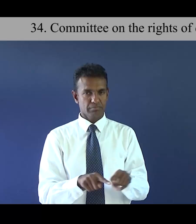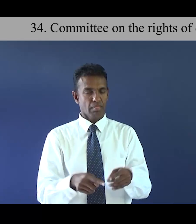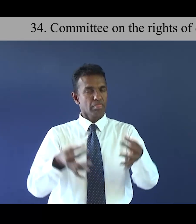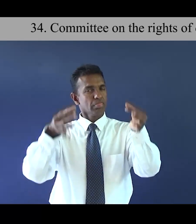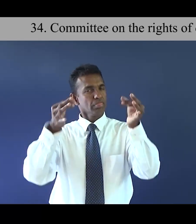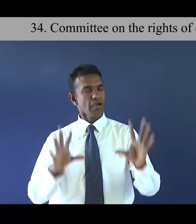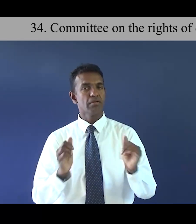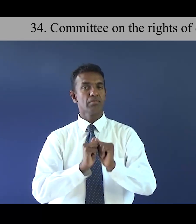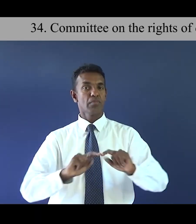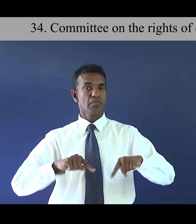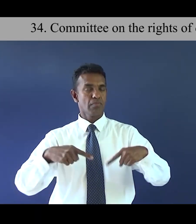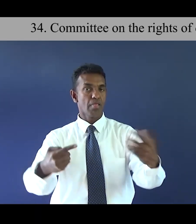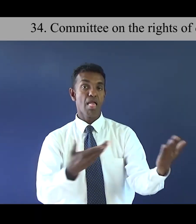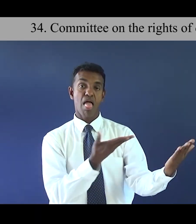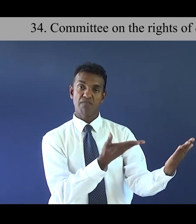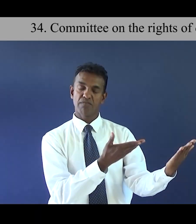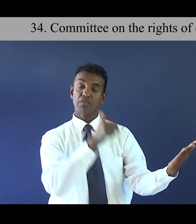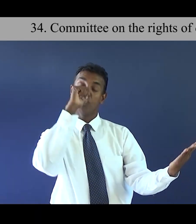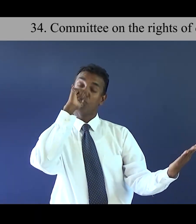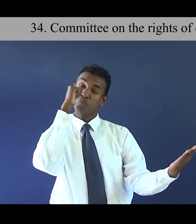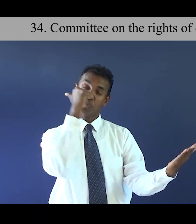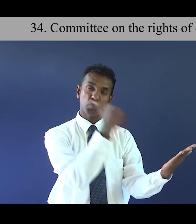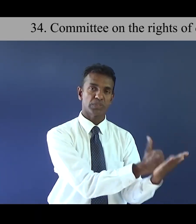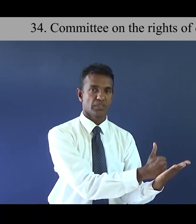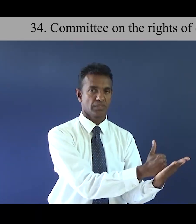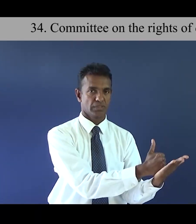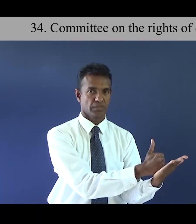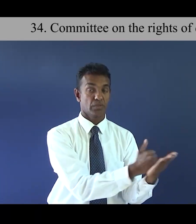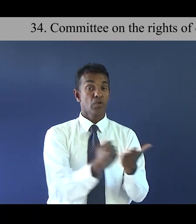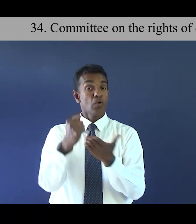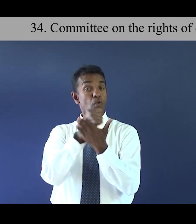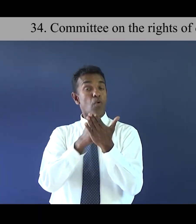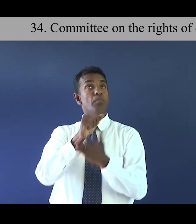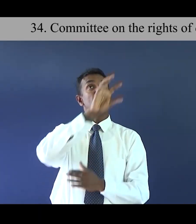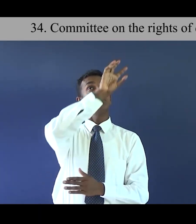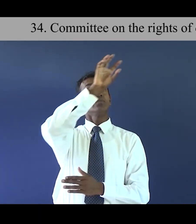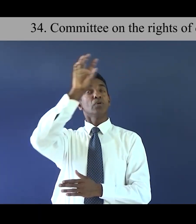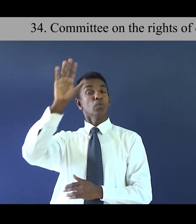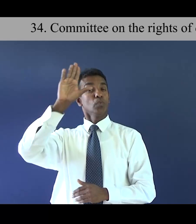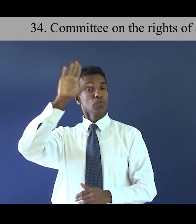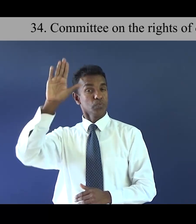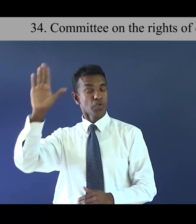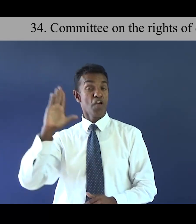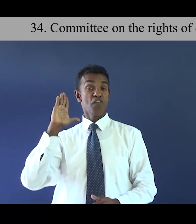it to the committee within 2 years after they agree to join.